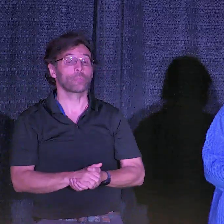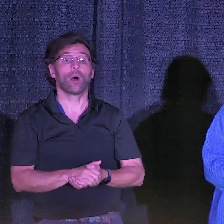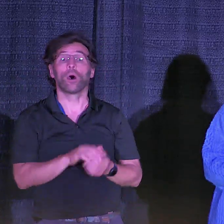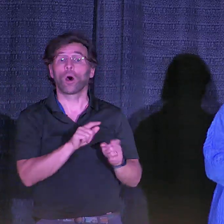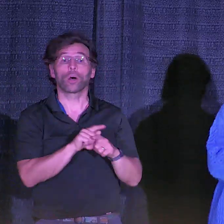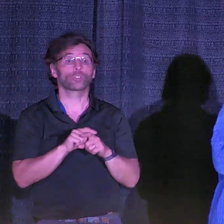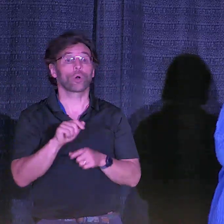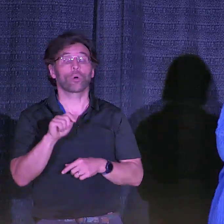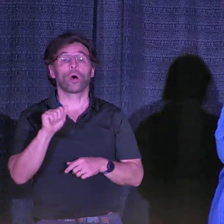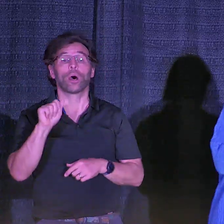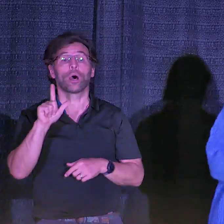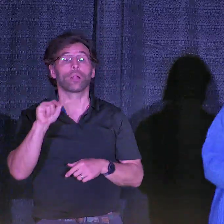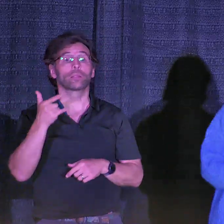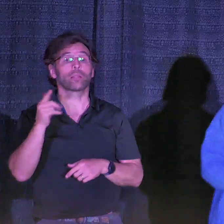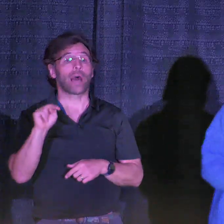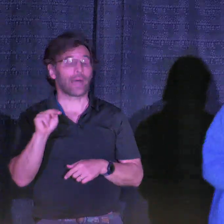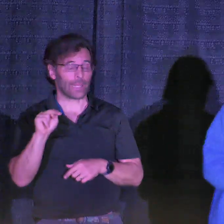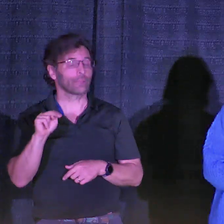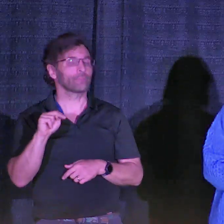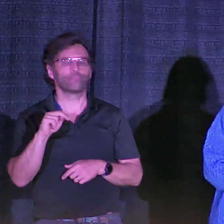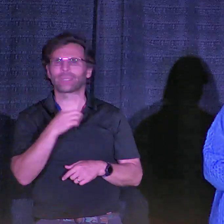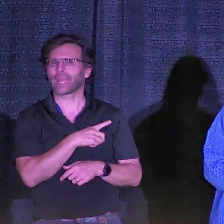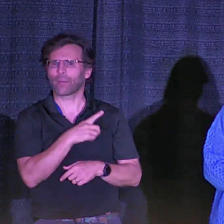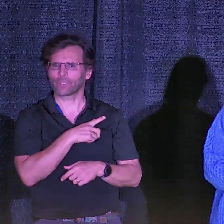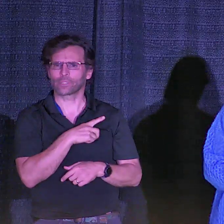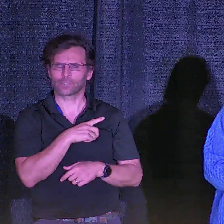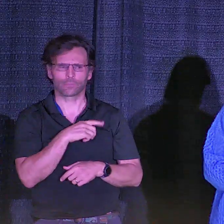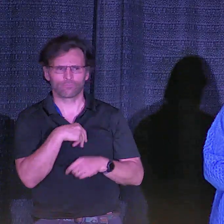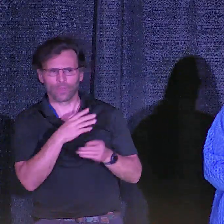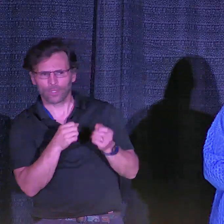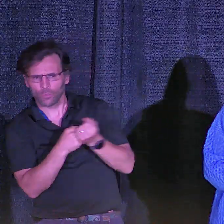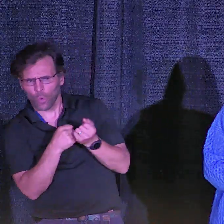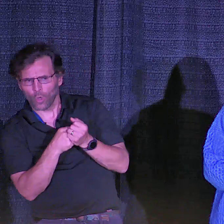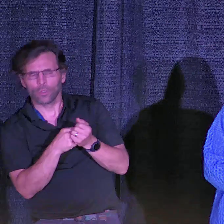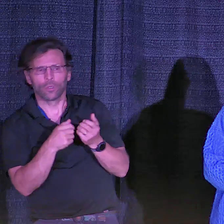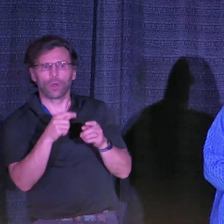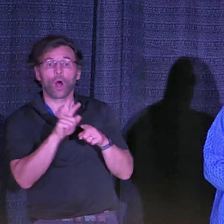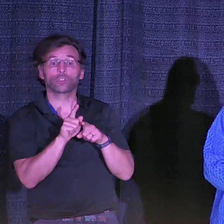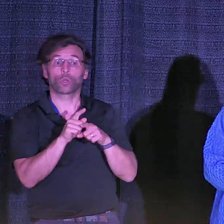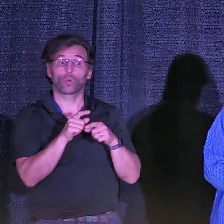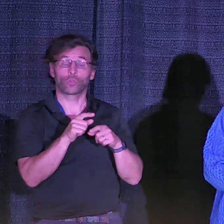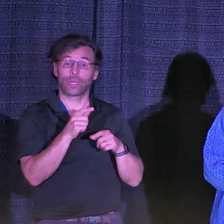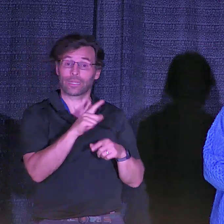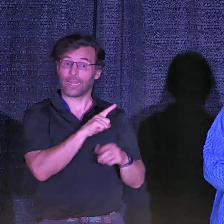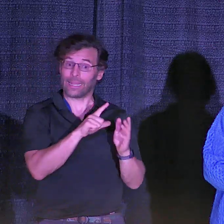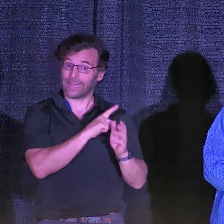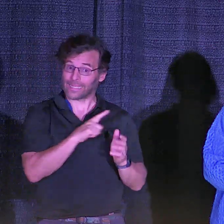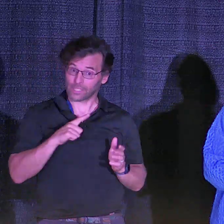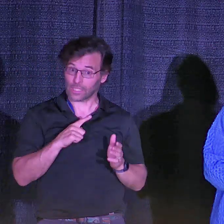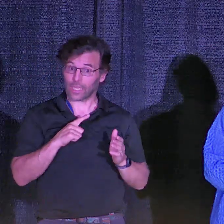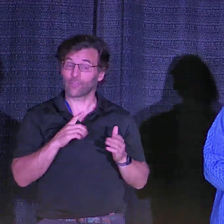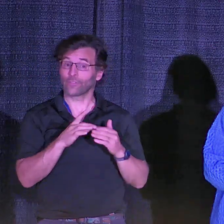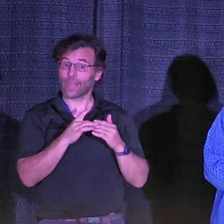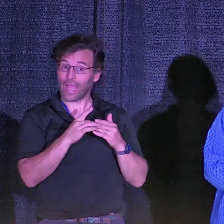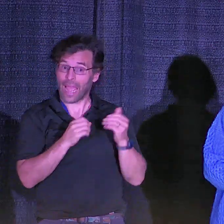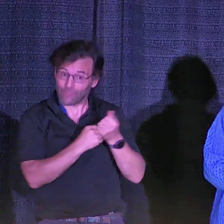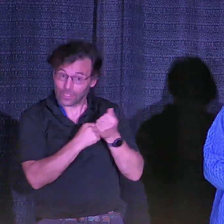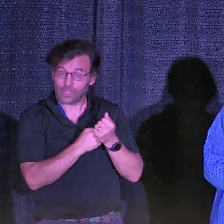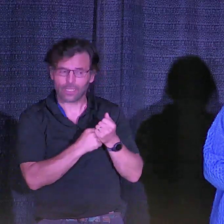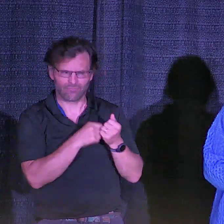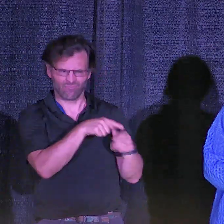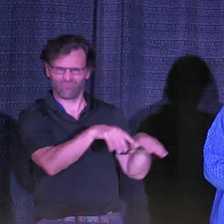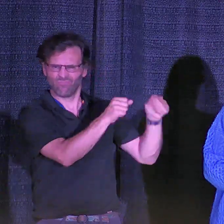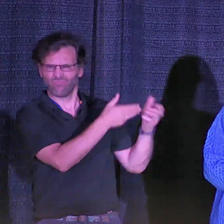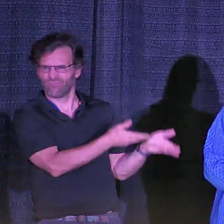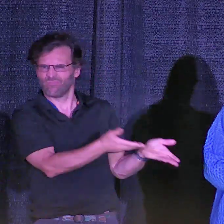provides organizational support while allowing their legislative advocacy to be led and driven by Street Voices of Change.